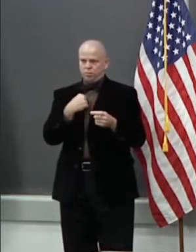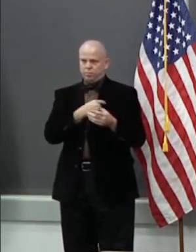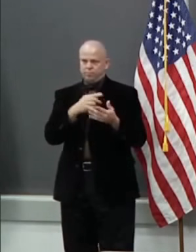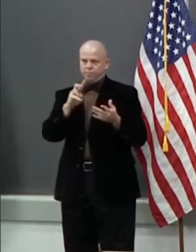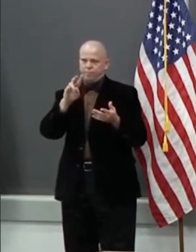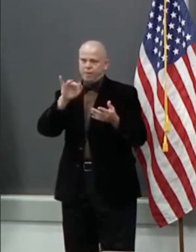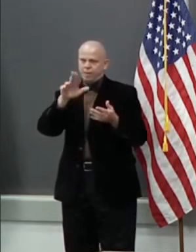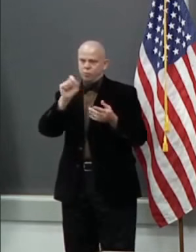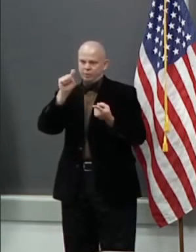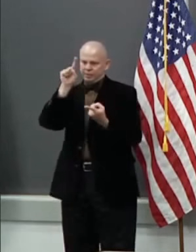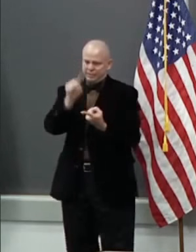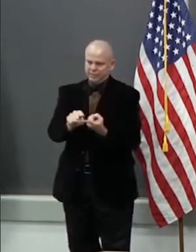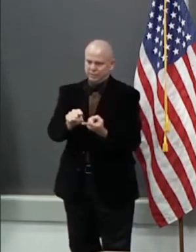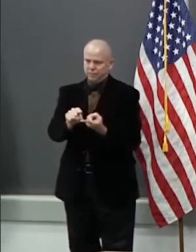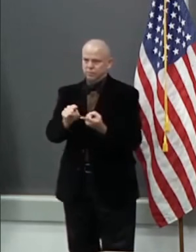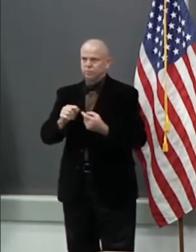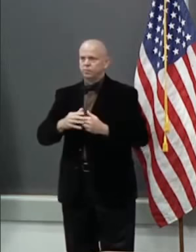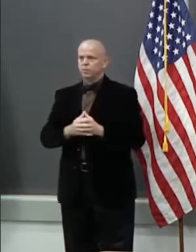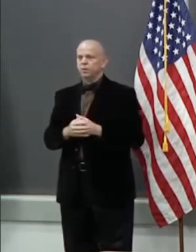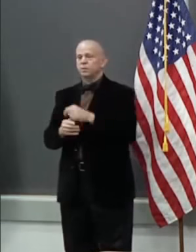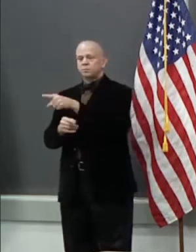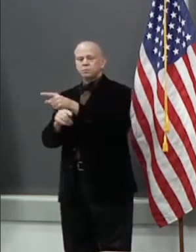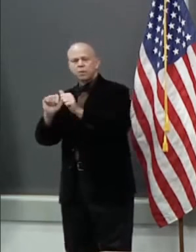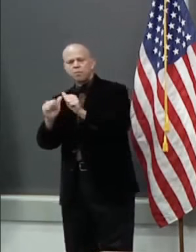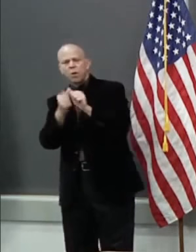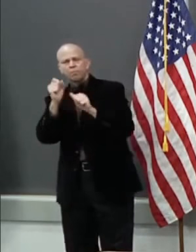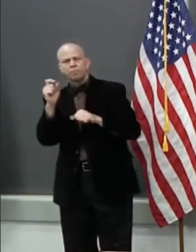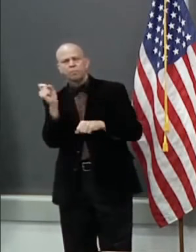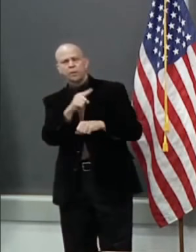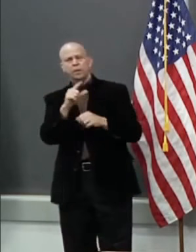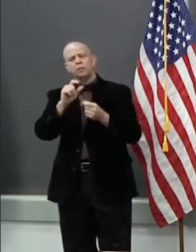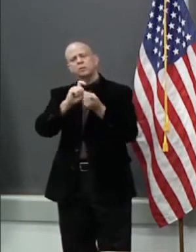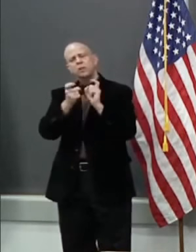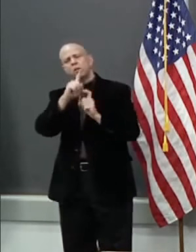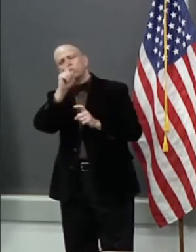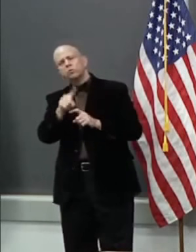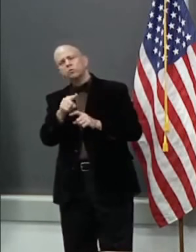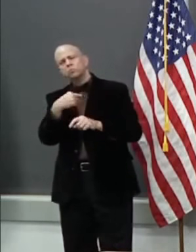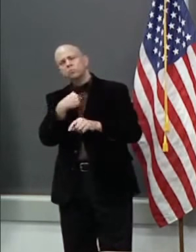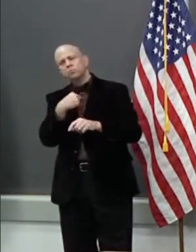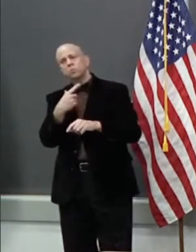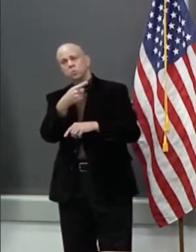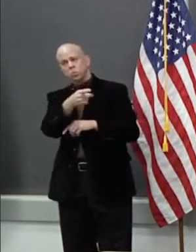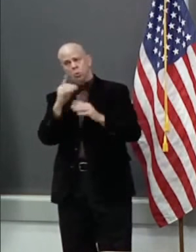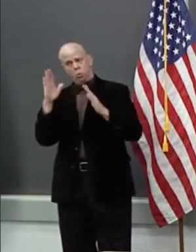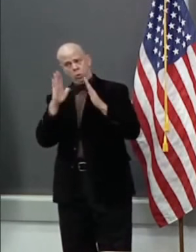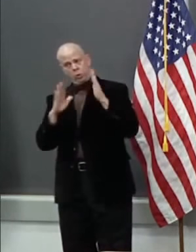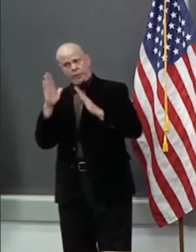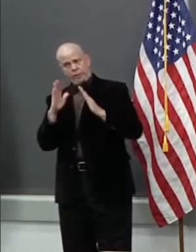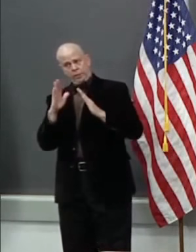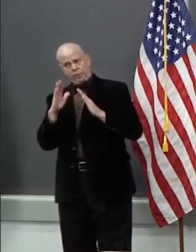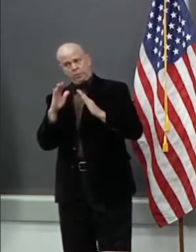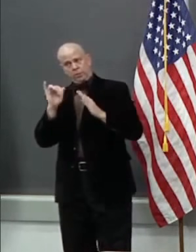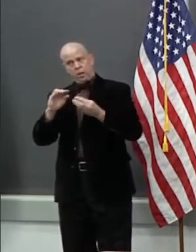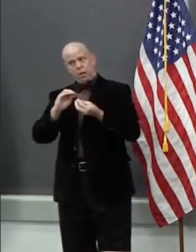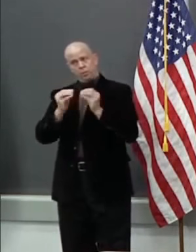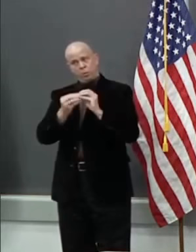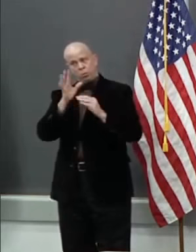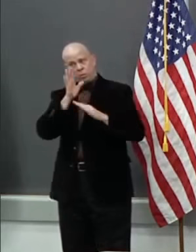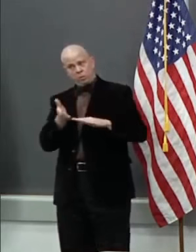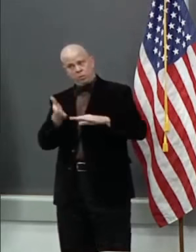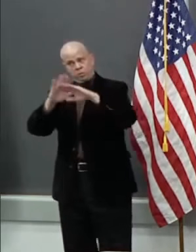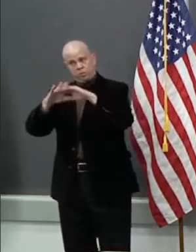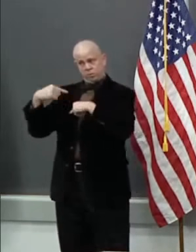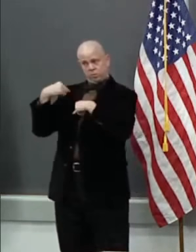Just a quick follow-up. I guess rephrasing the question just slightly, are you worried that the growth that has occurred over the past month has put us